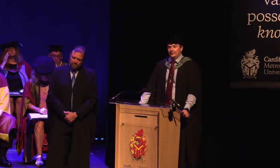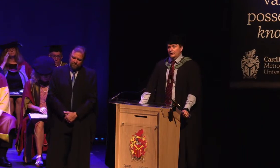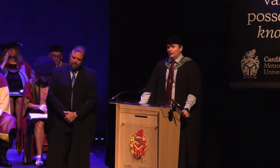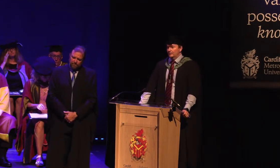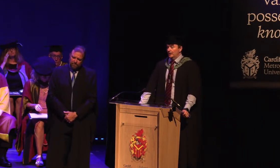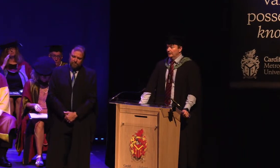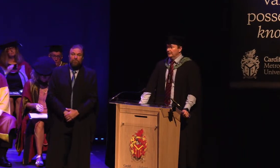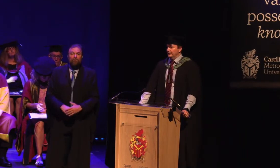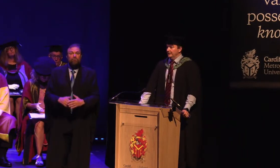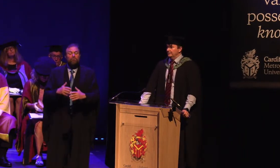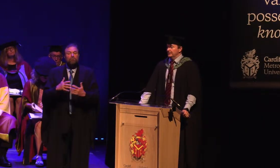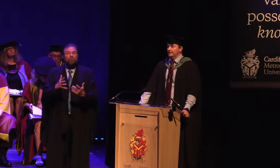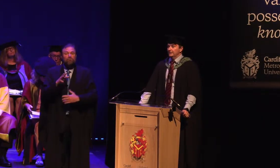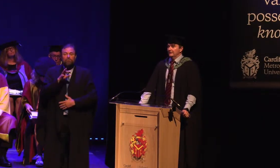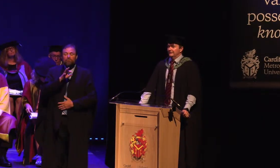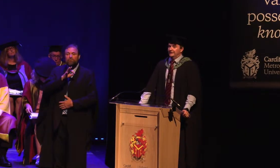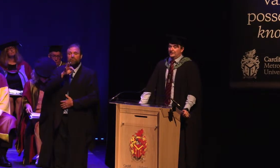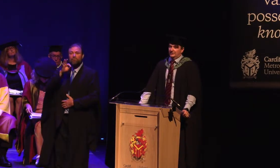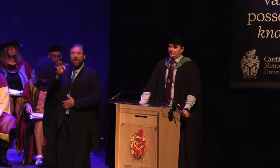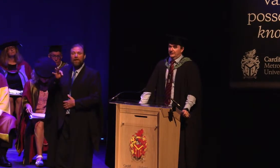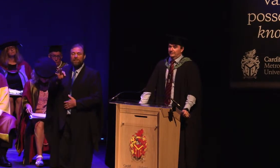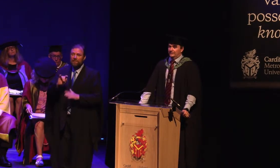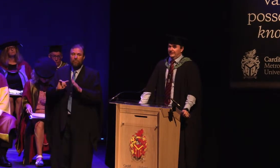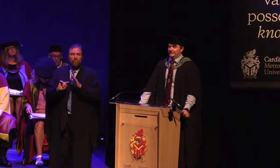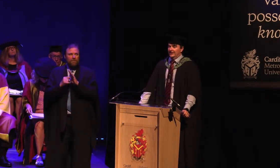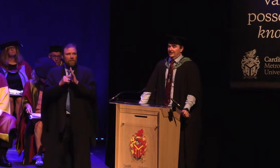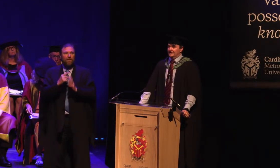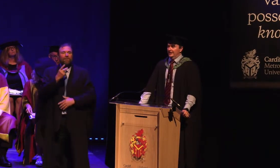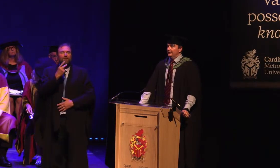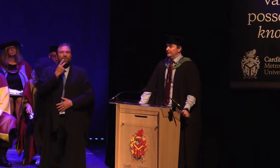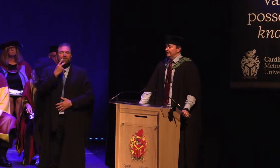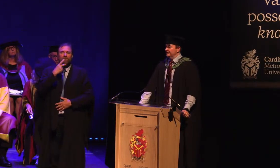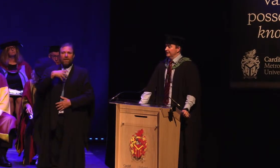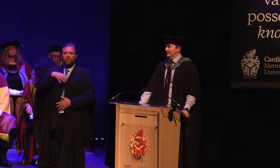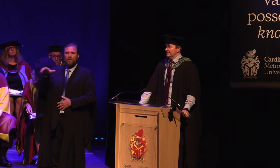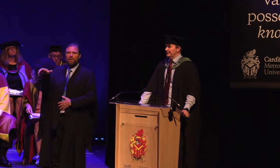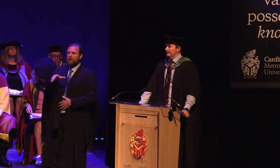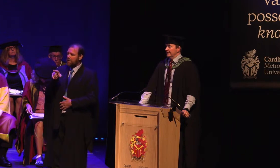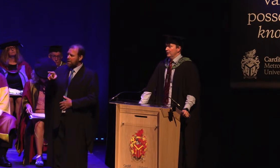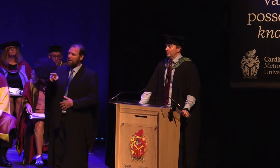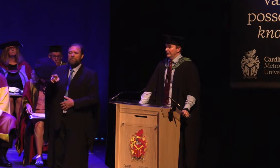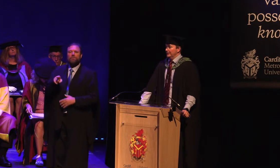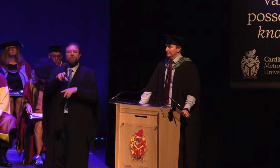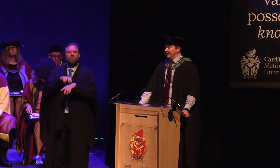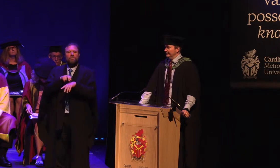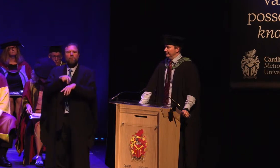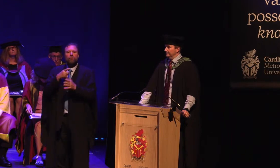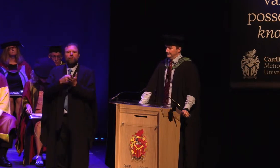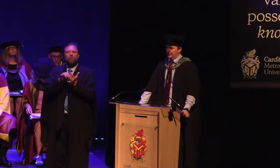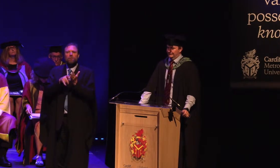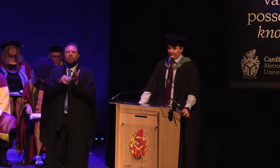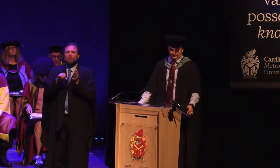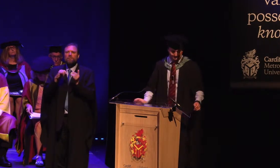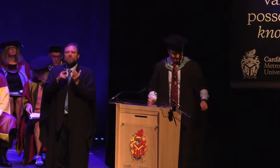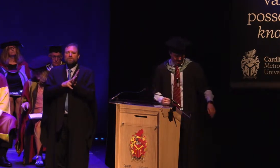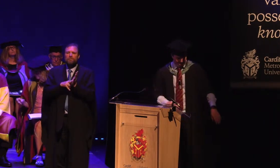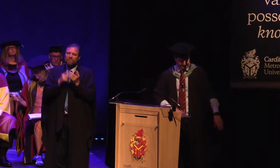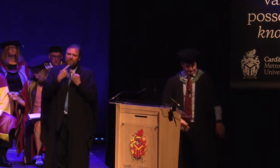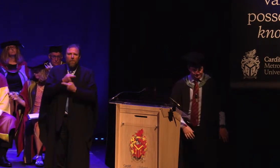I now call upon the Principal and Vice-Chancellor, Professor Cara Aitchison, to give the opening address. Diolch yn